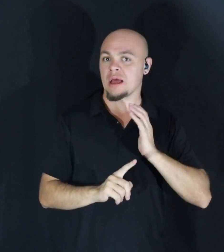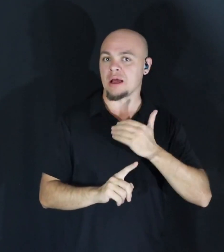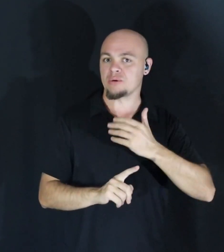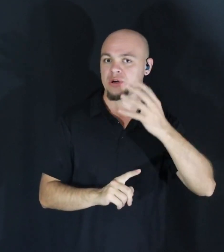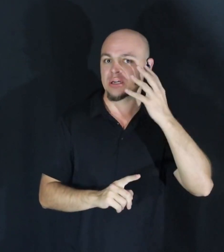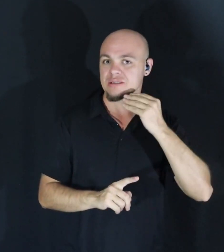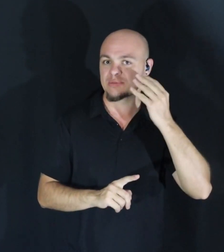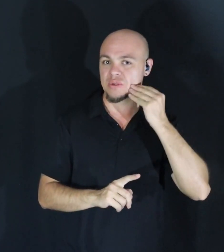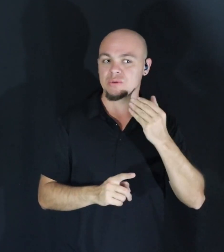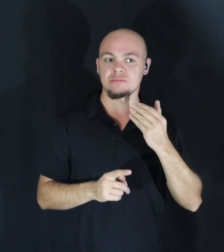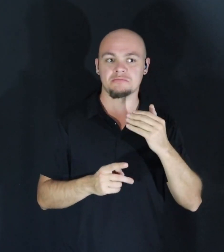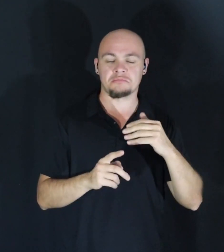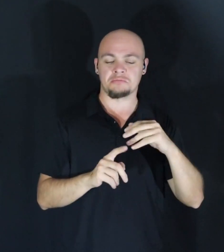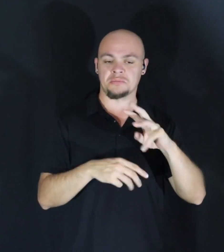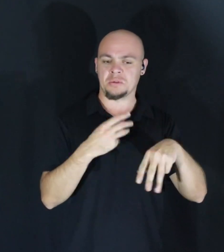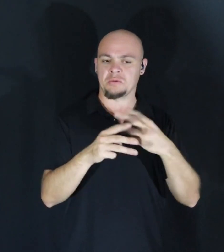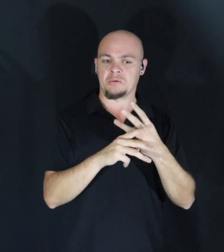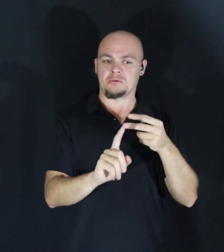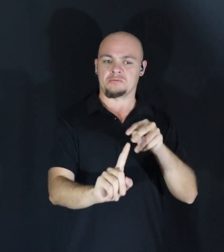ways of looking at the world.